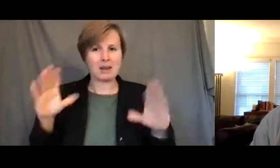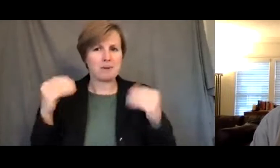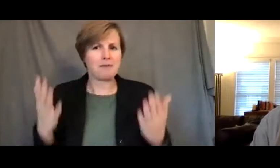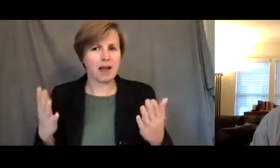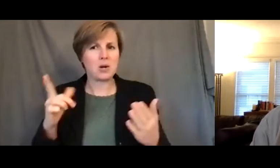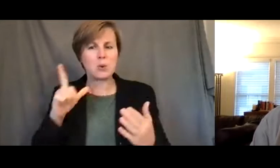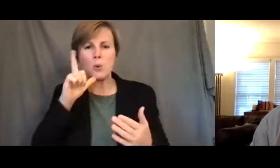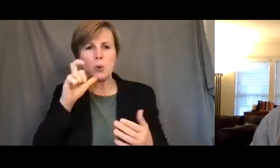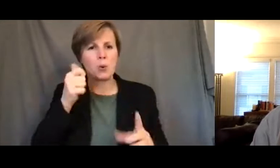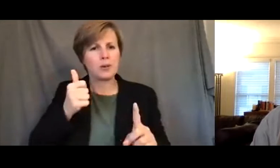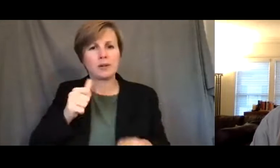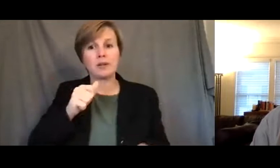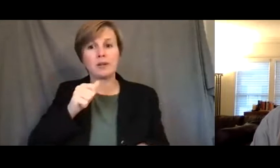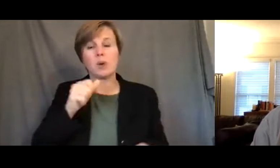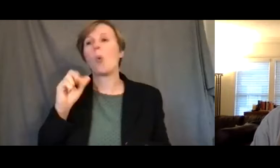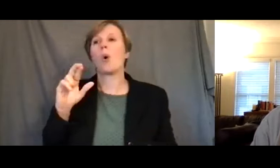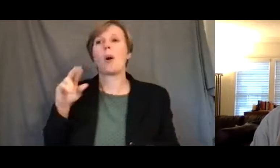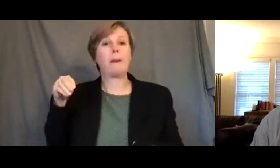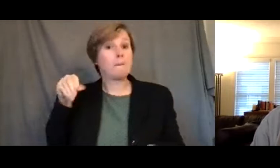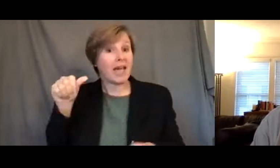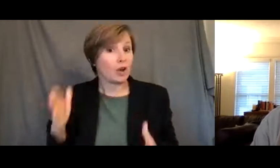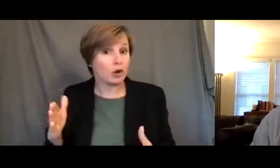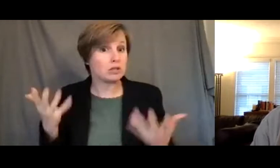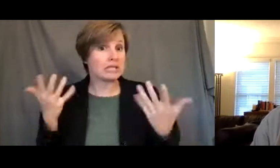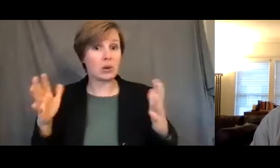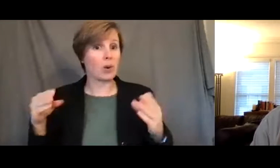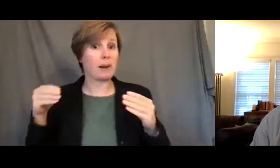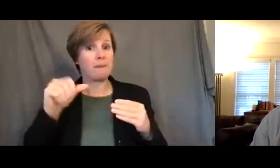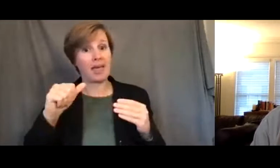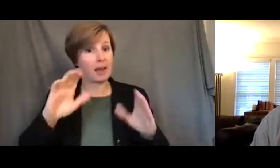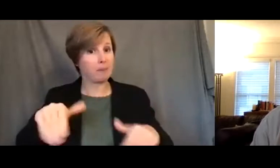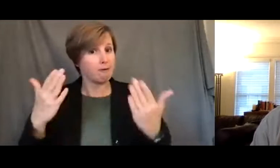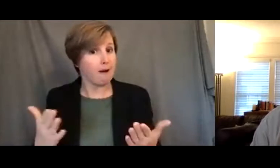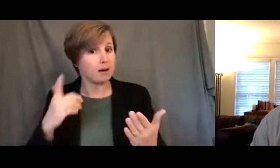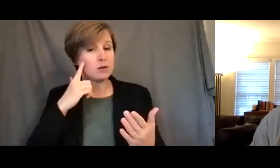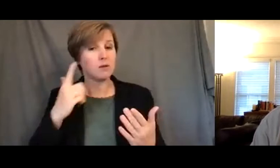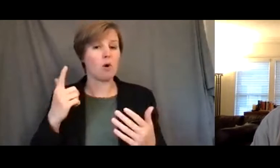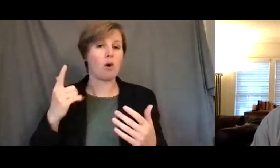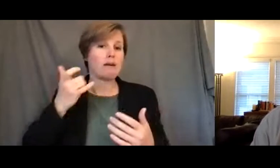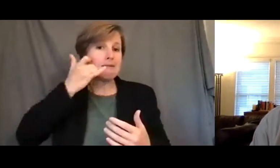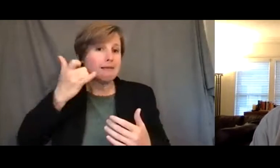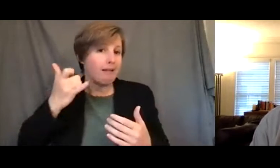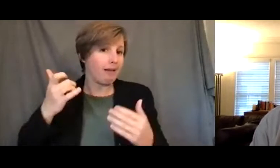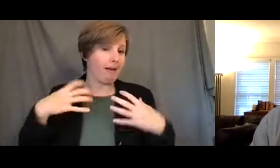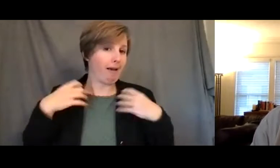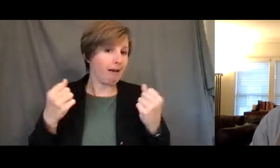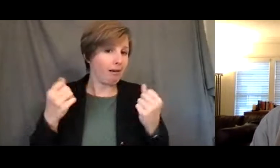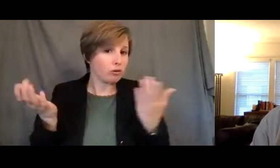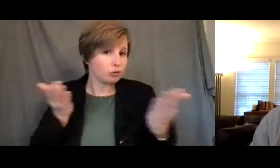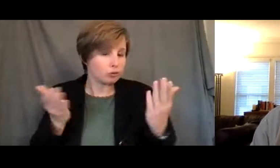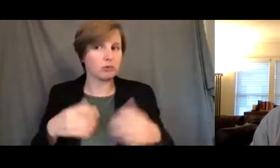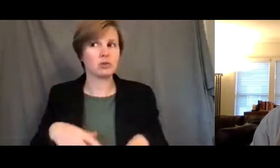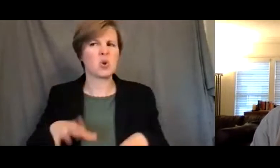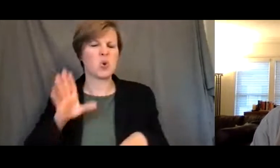did not, or payers that did not want to pay providers for telehealth services. We're going to have a bill